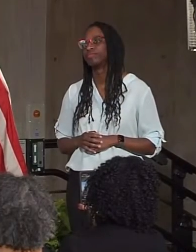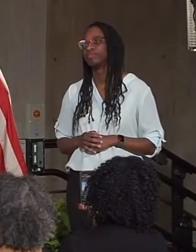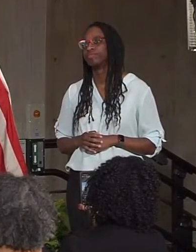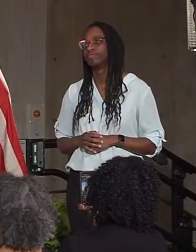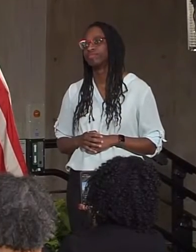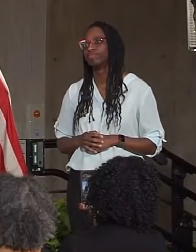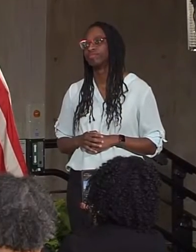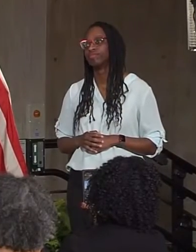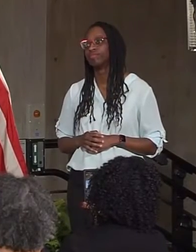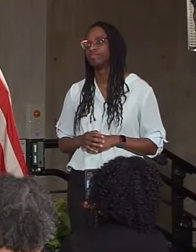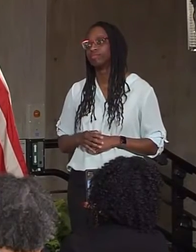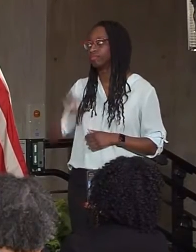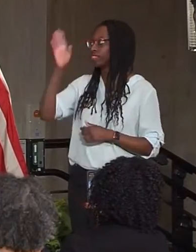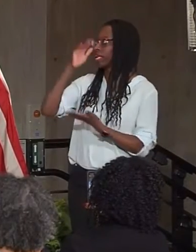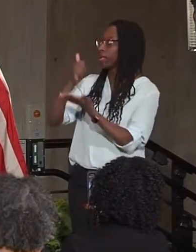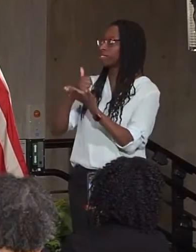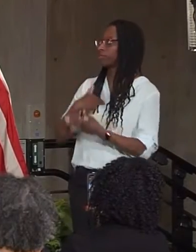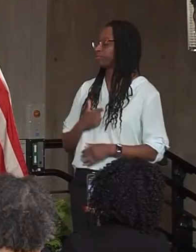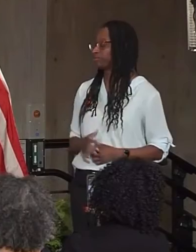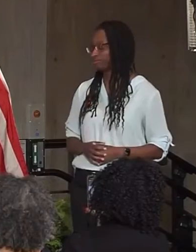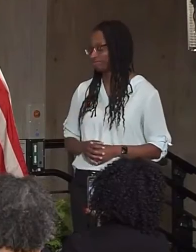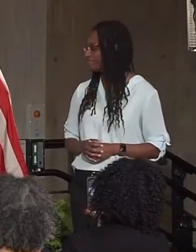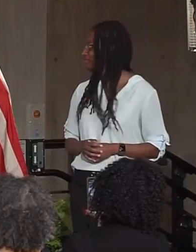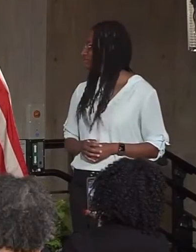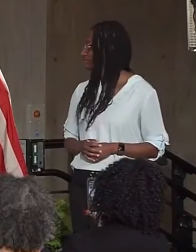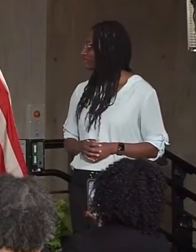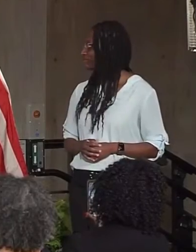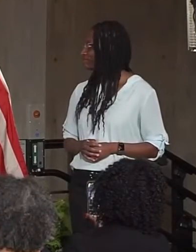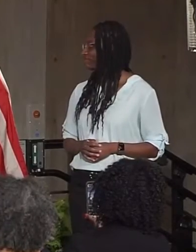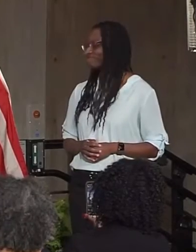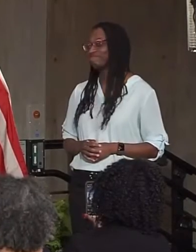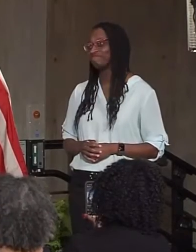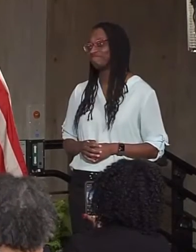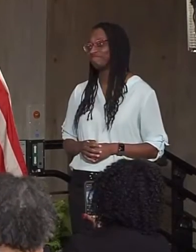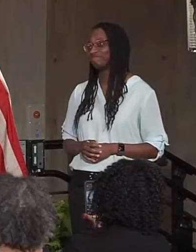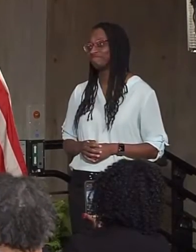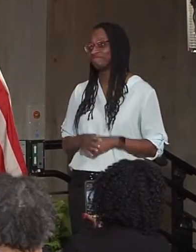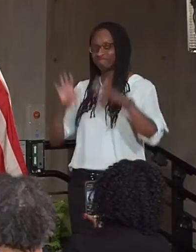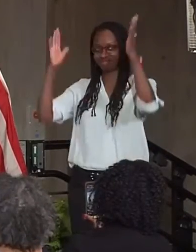States. So help me God. So help me God. Congratulations, Madam Mayor.